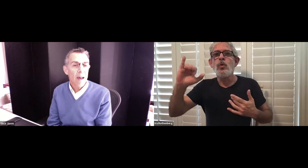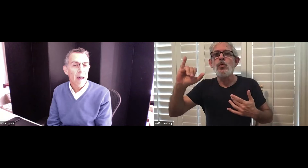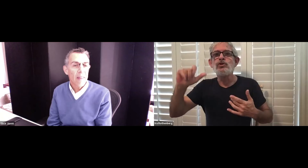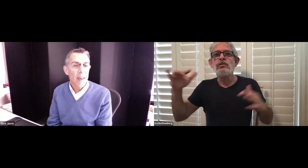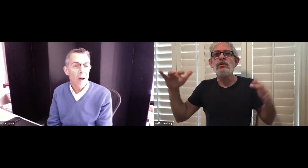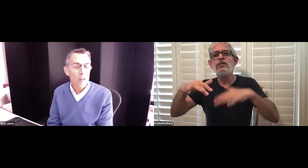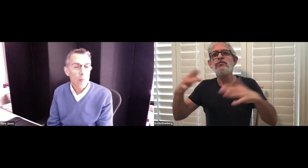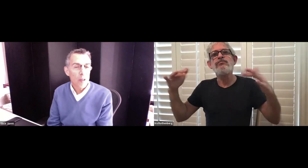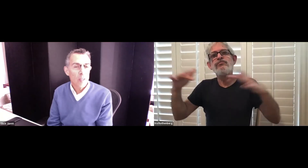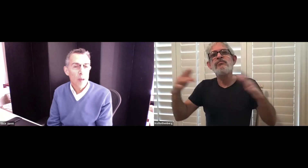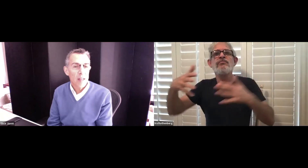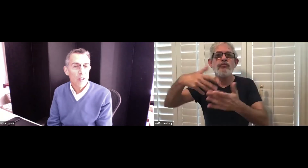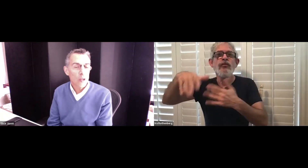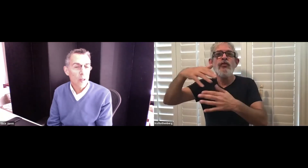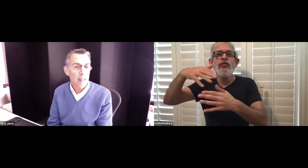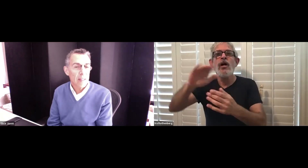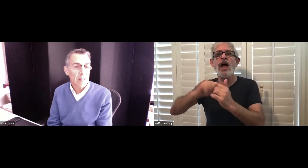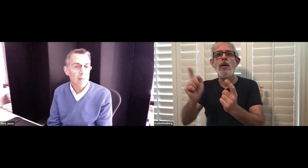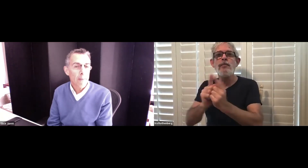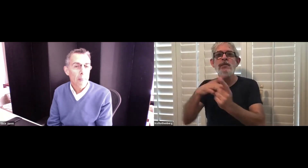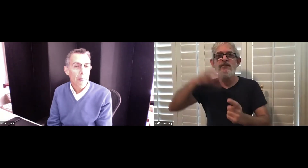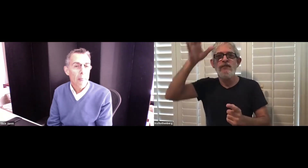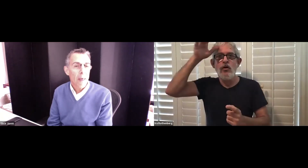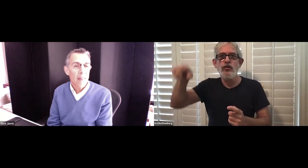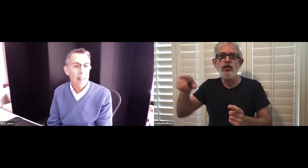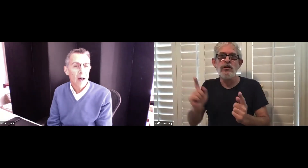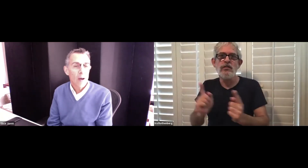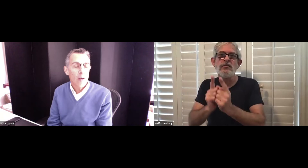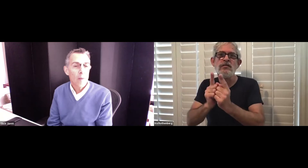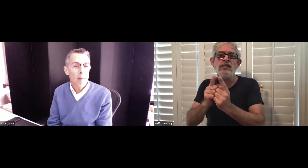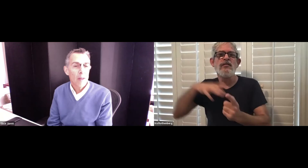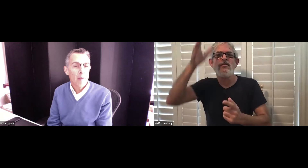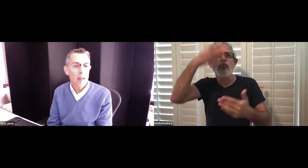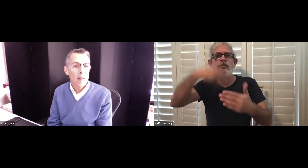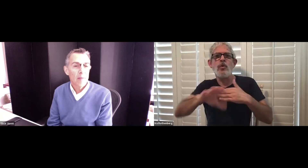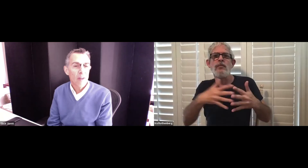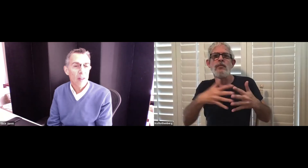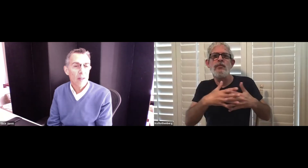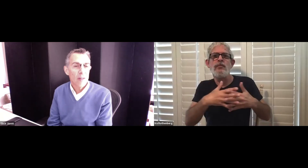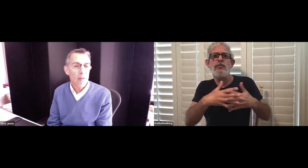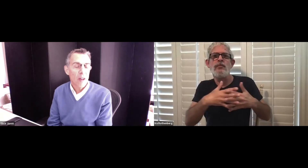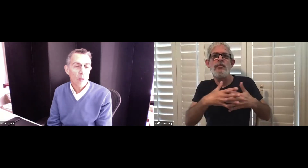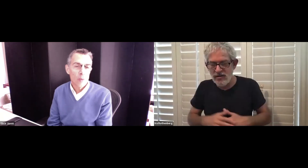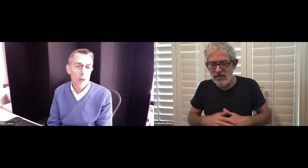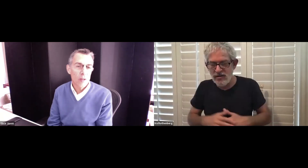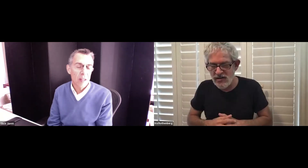they also participated in social events. And that's how my mother met my father. My father was born in the United